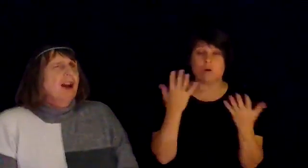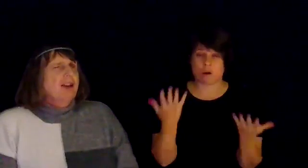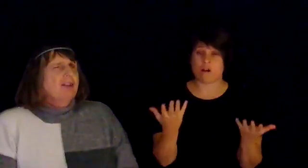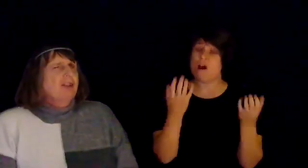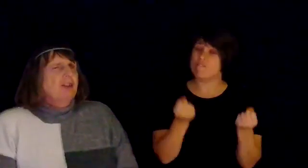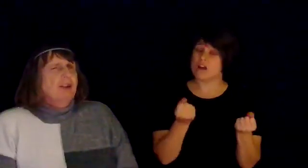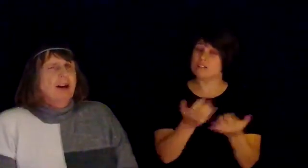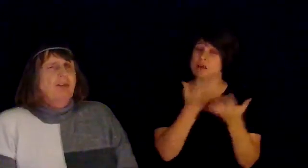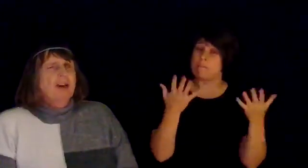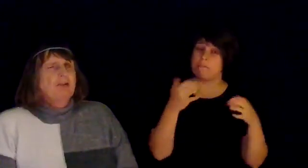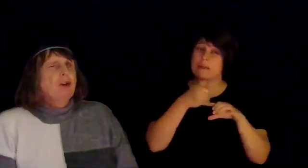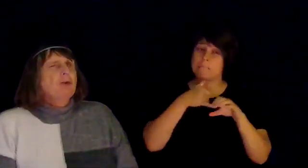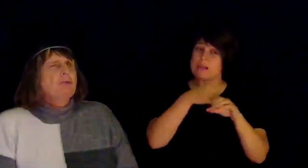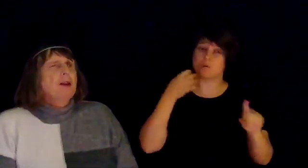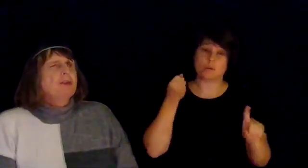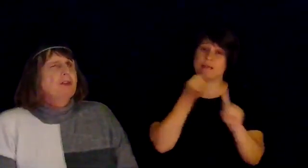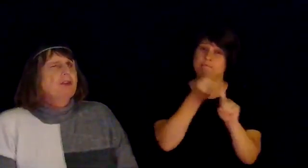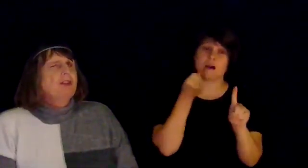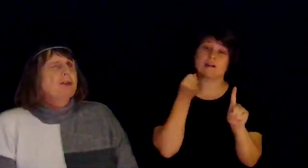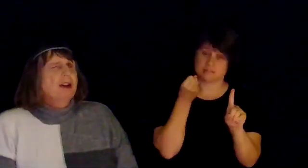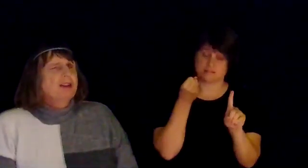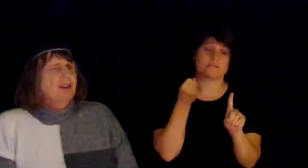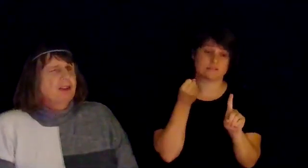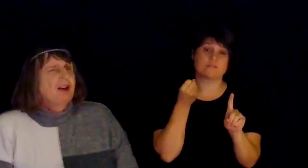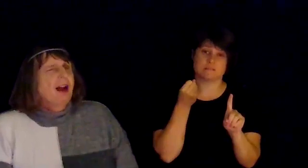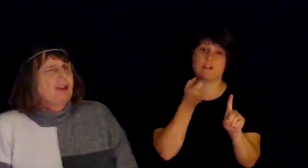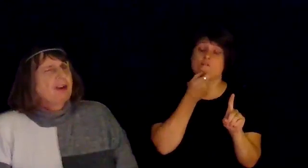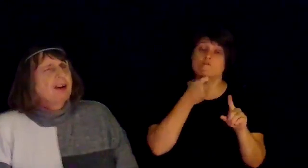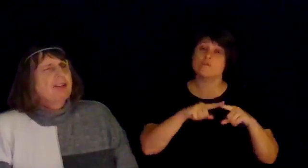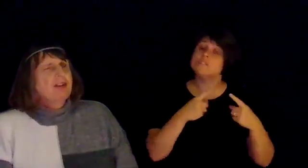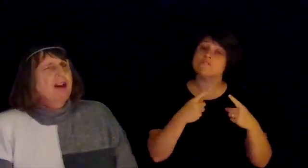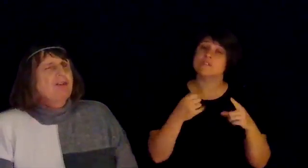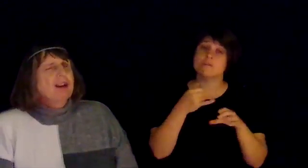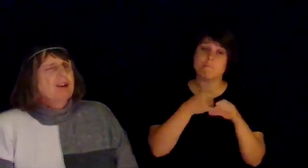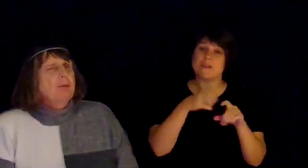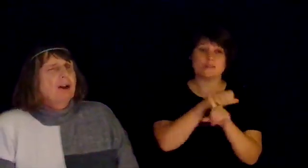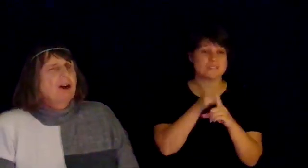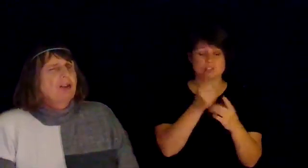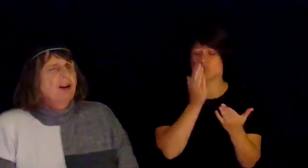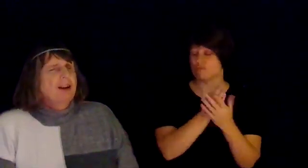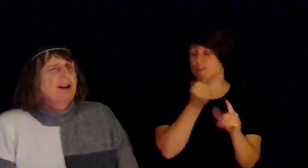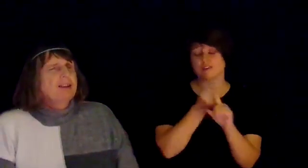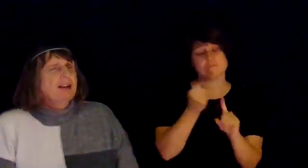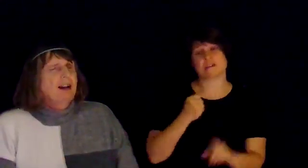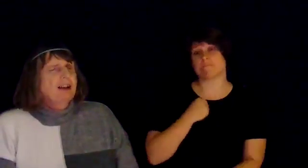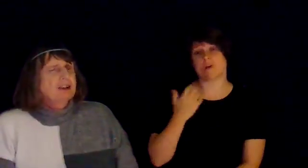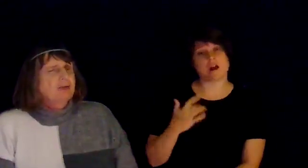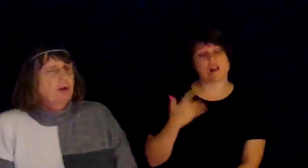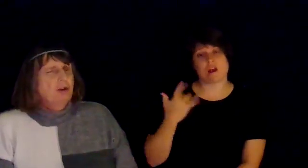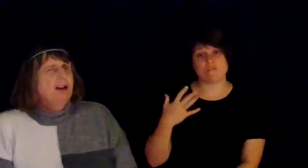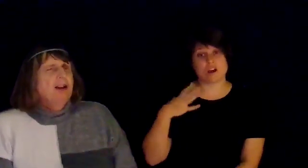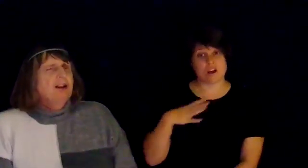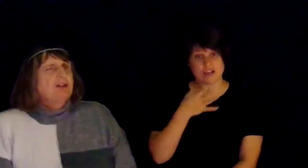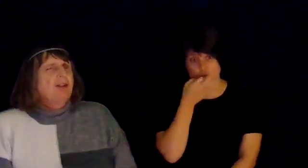medical impacts, I've had a few medical situations that has impacted on my life that I needed to